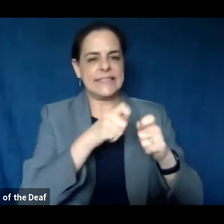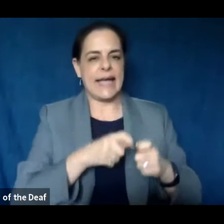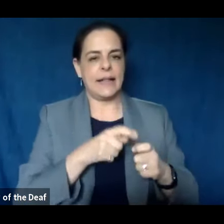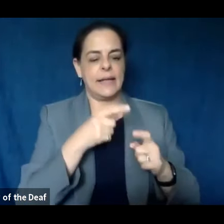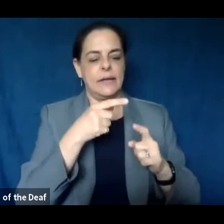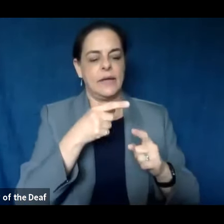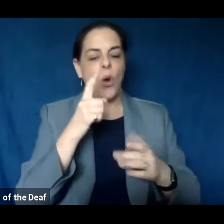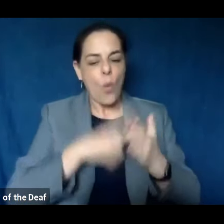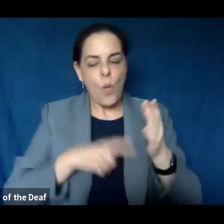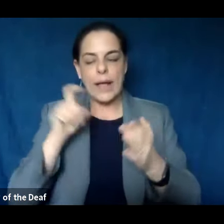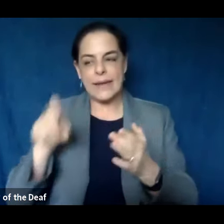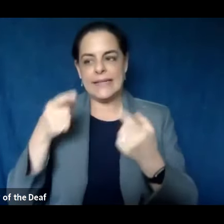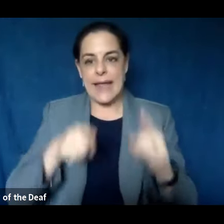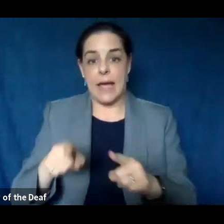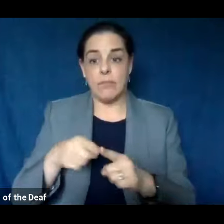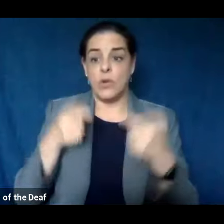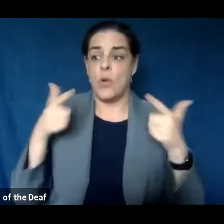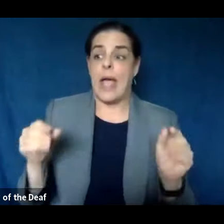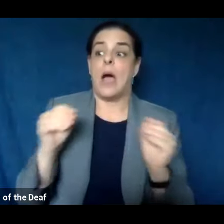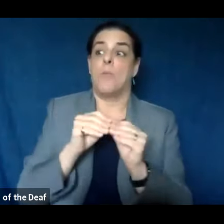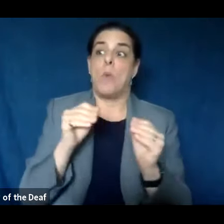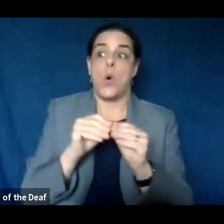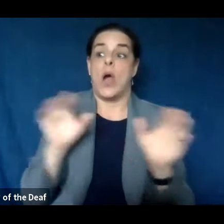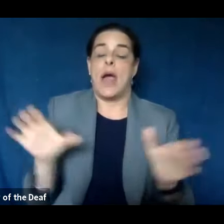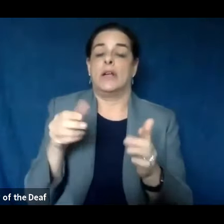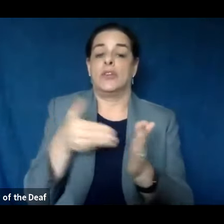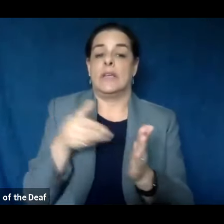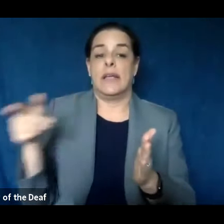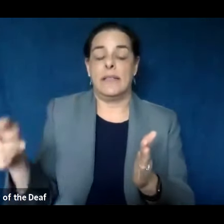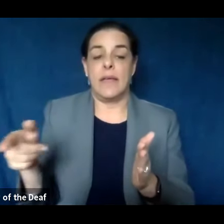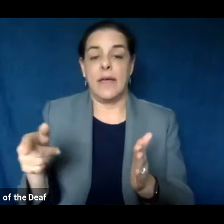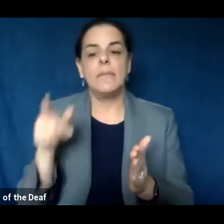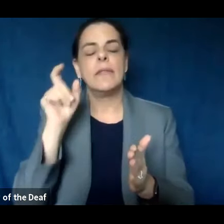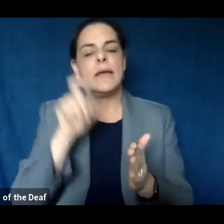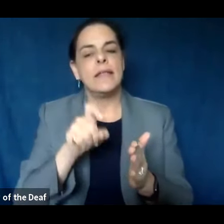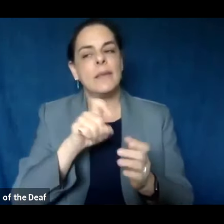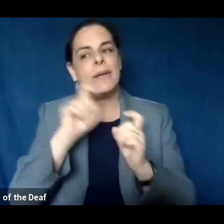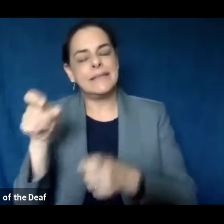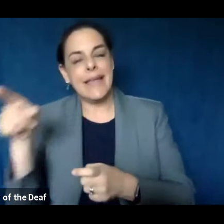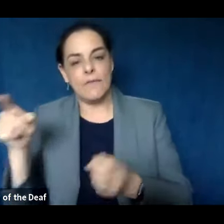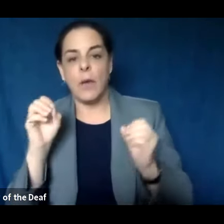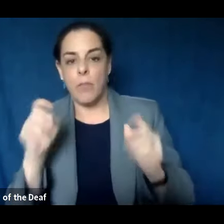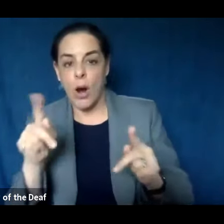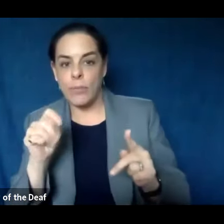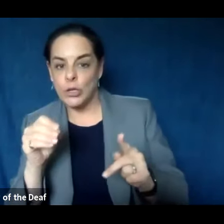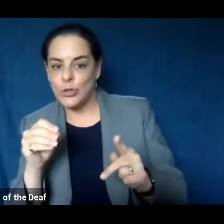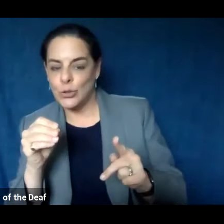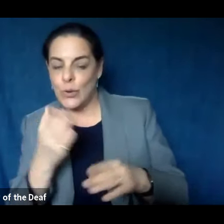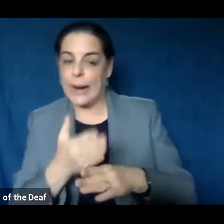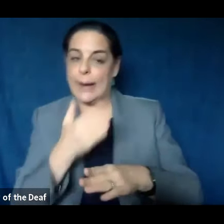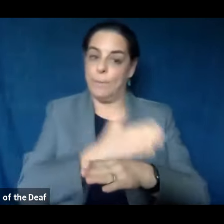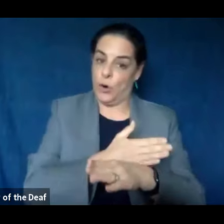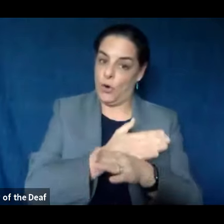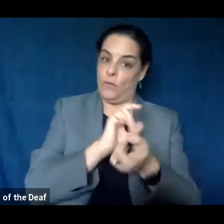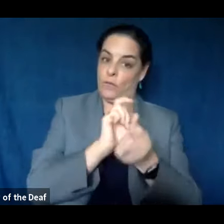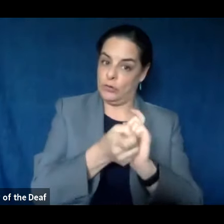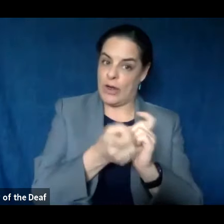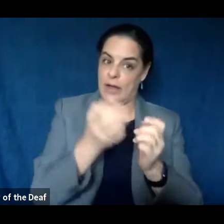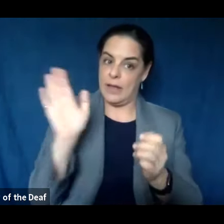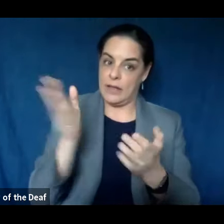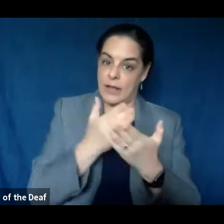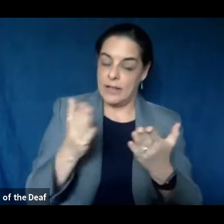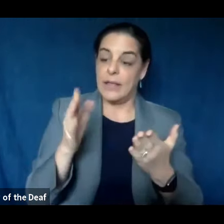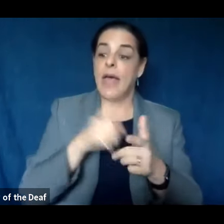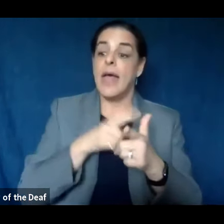allow any further action to be taken. They have to be provided the opportunity to make corrections. And that's followed by what's called a